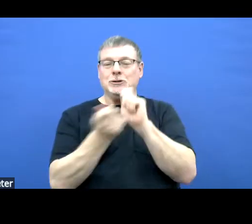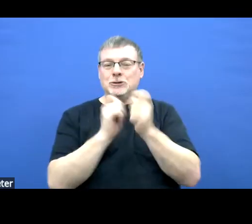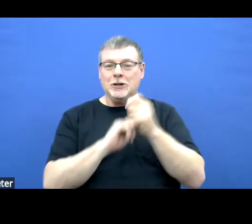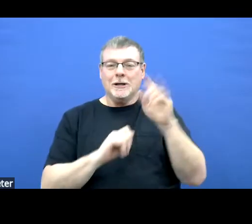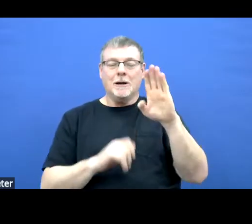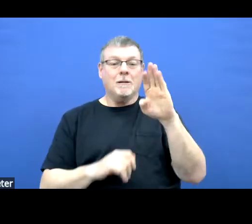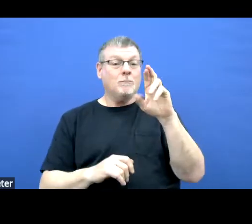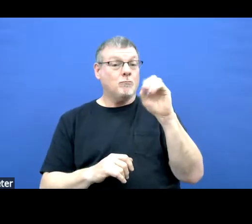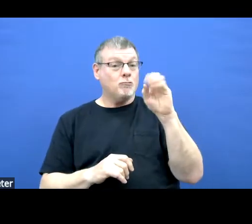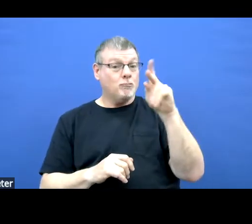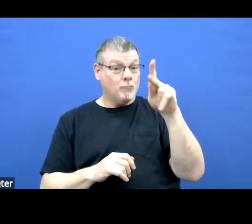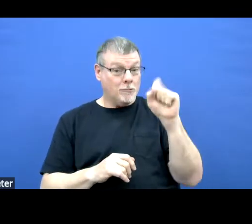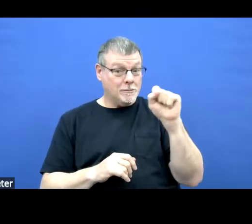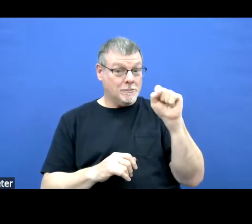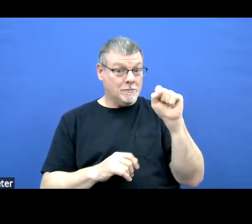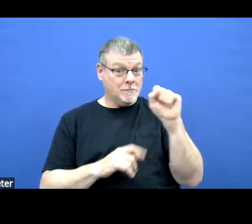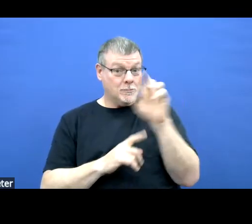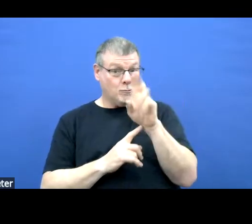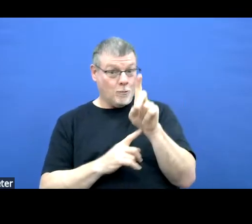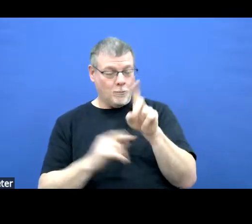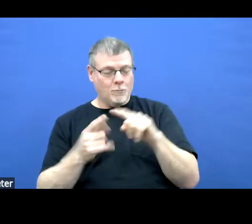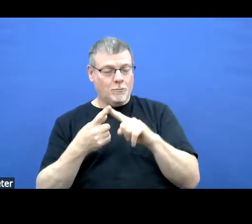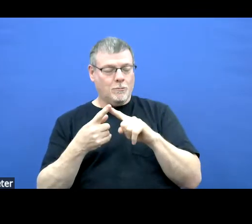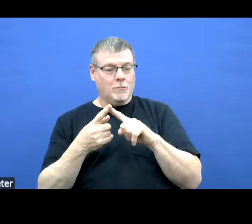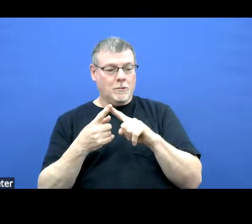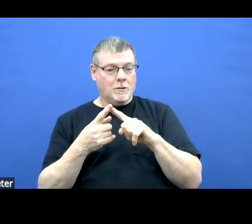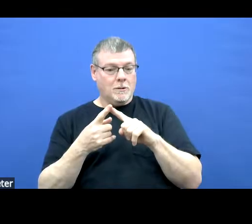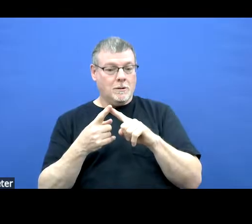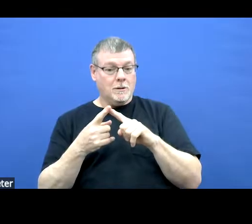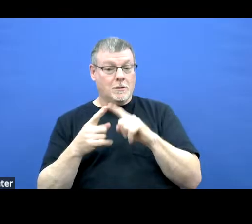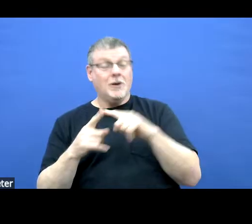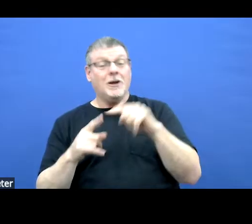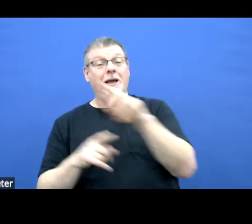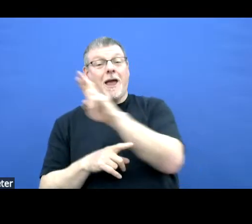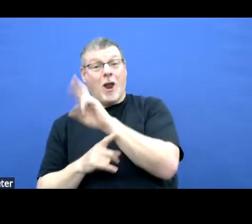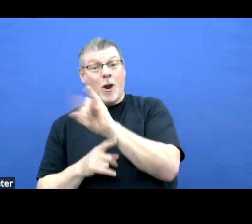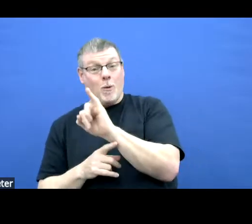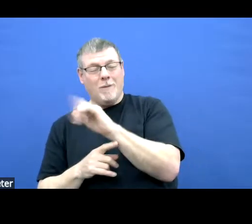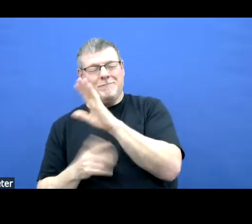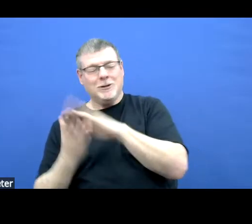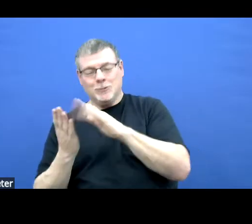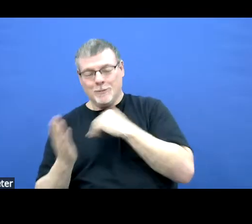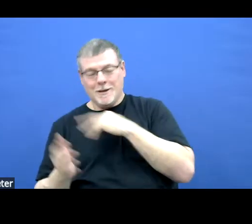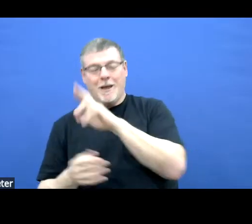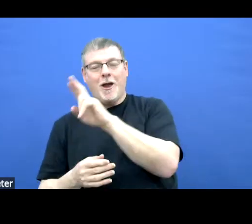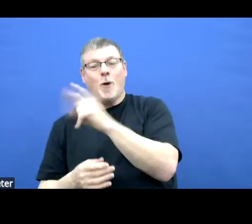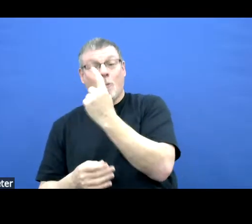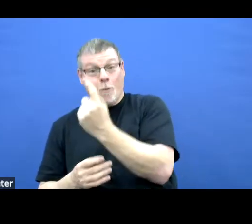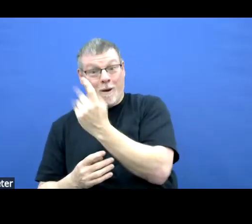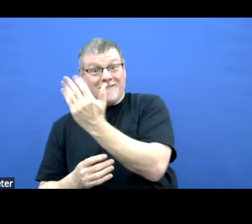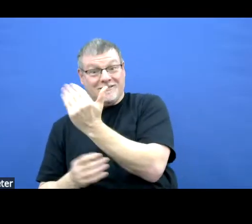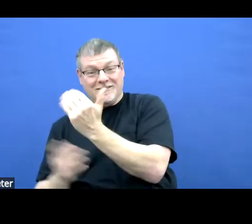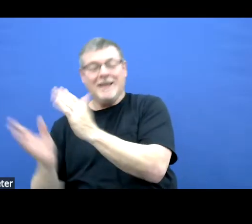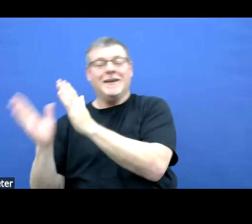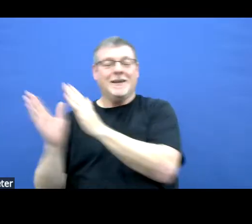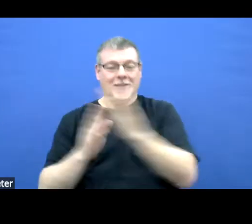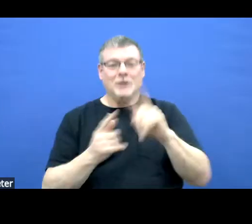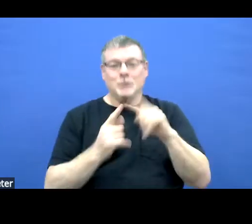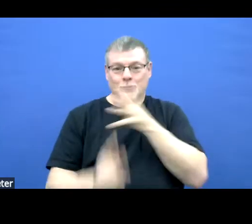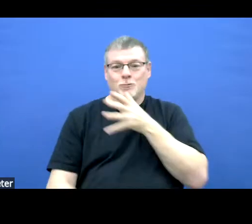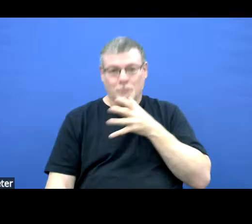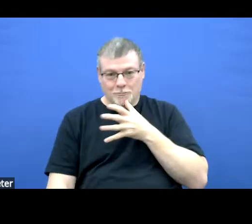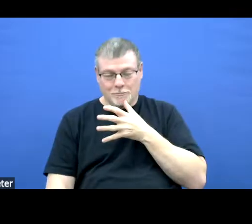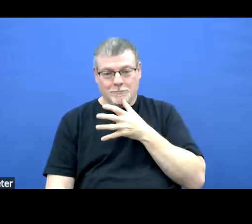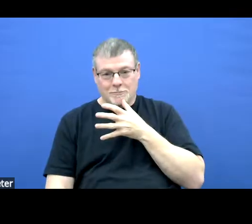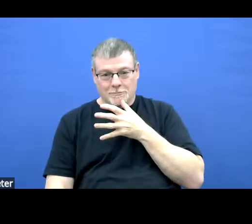Brooks Road from residential R115 to rural residential.